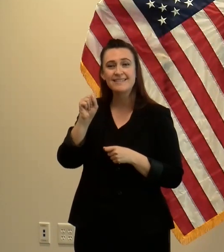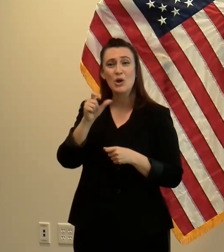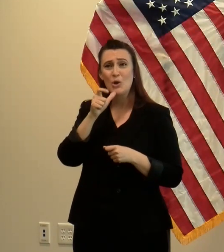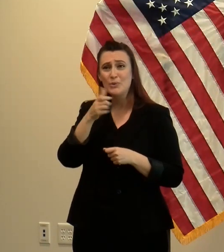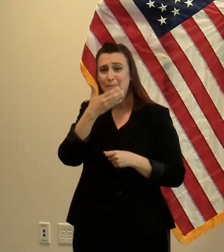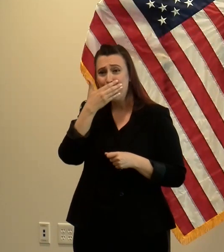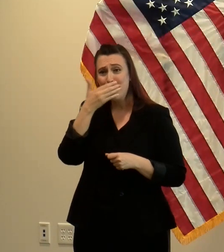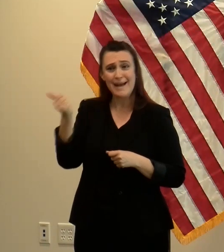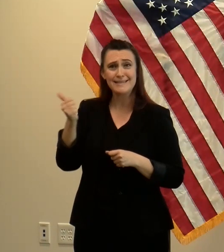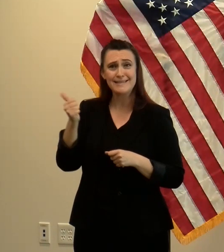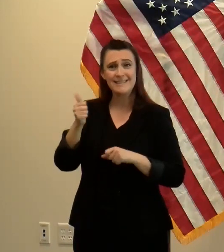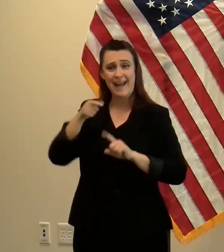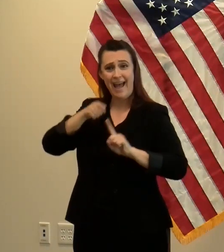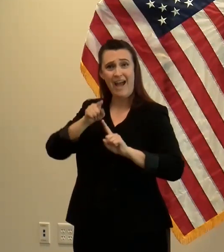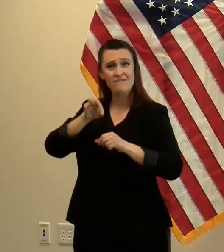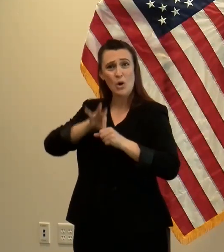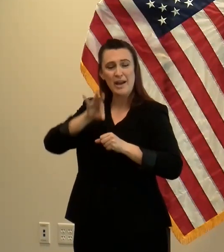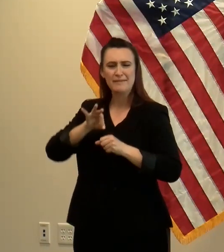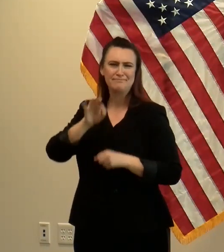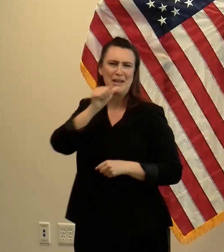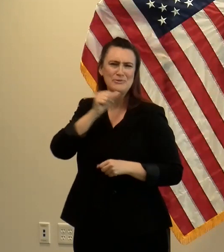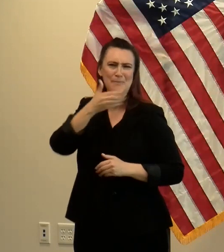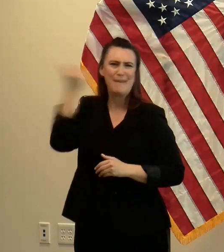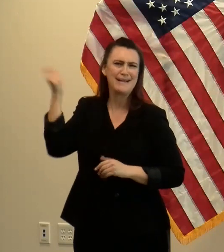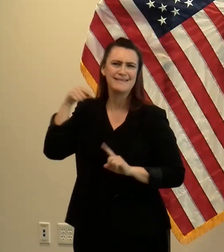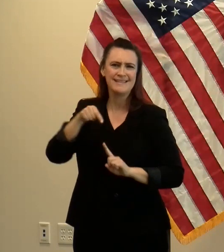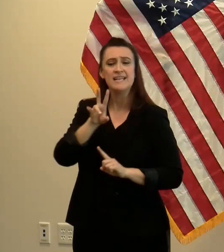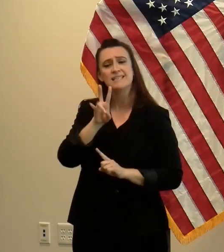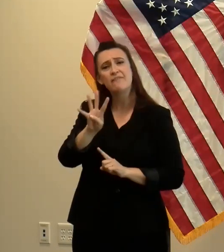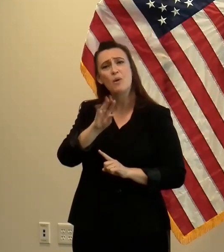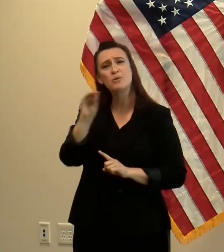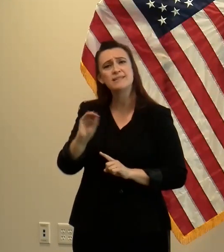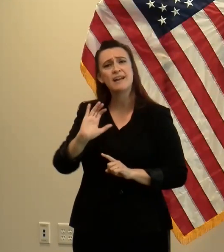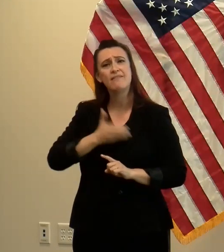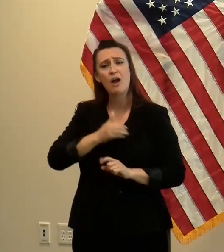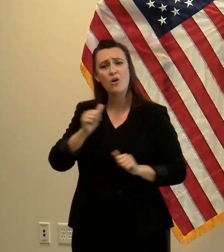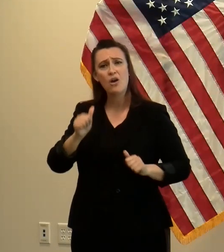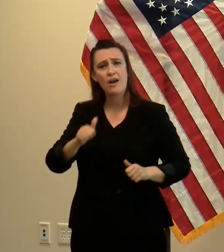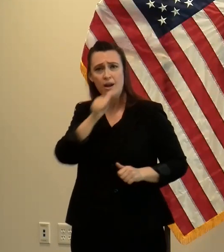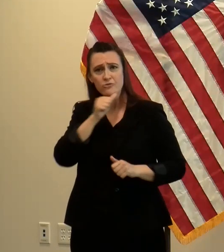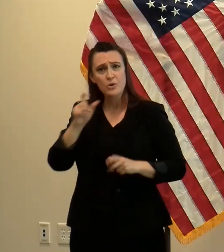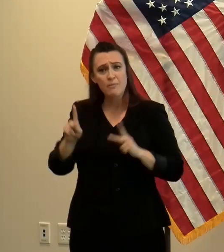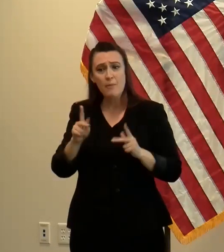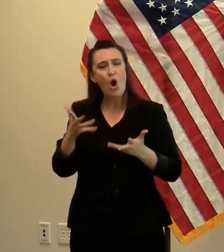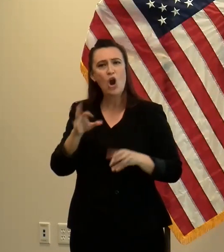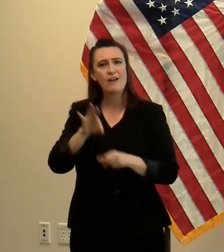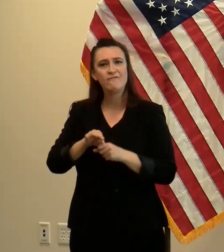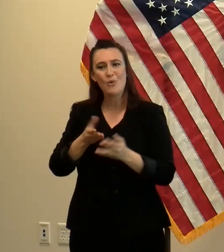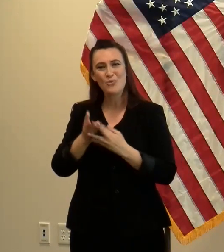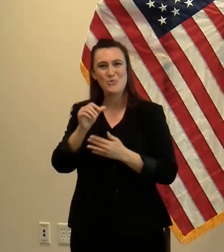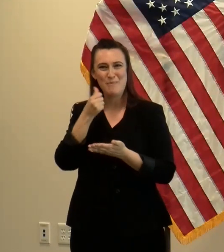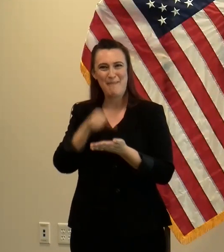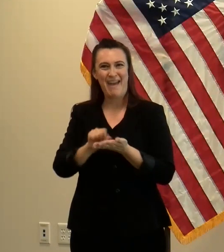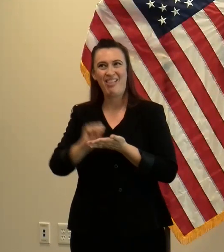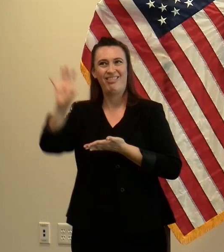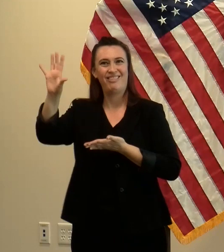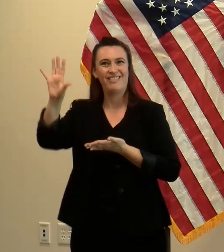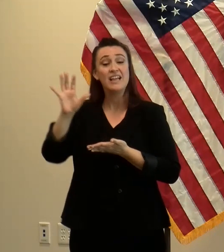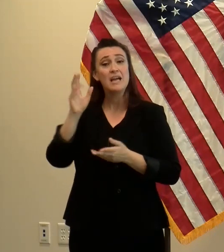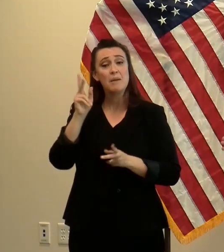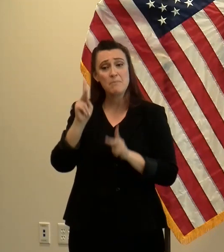it than the state of Arizona. 74% of our citizens already vote by mail. And if people want to vote by